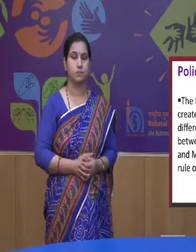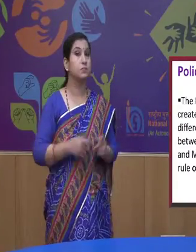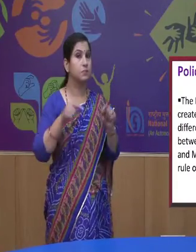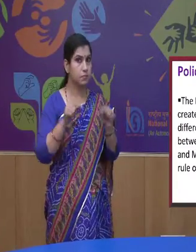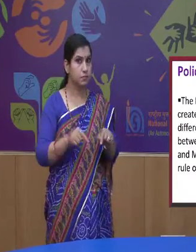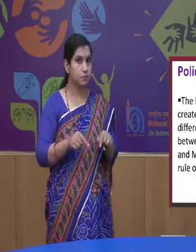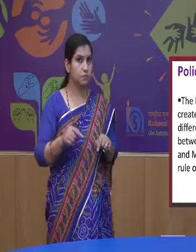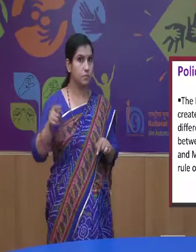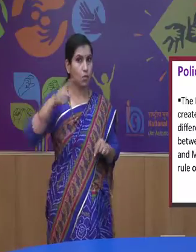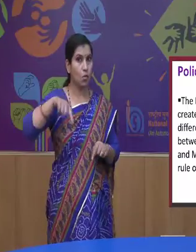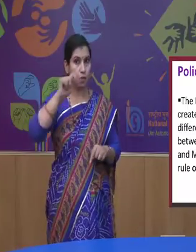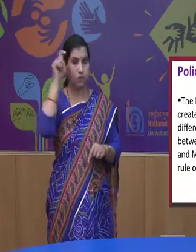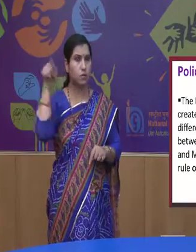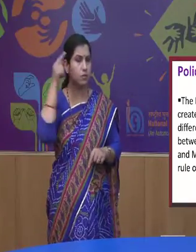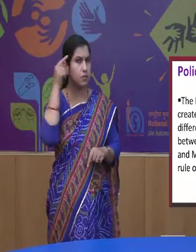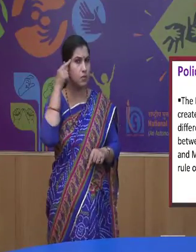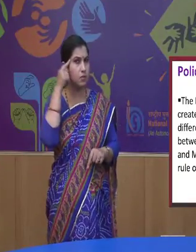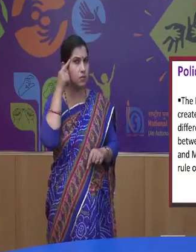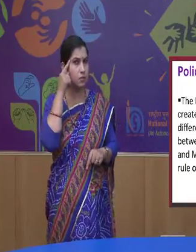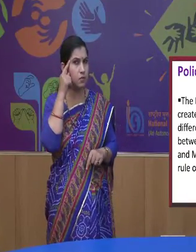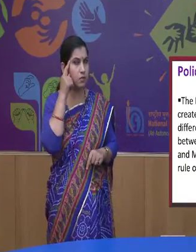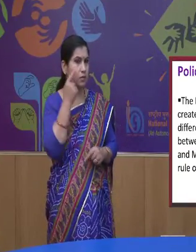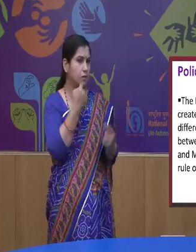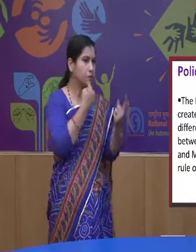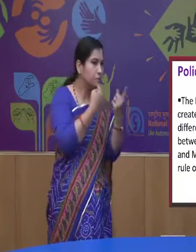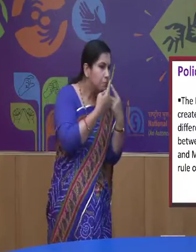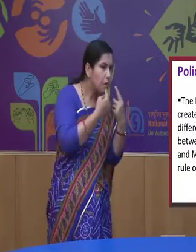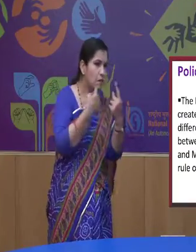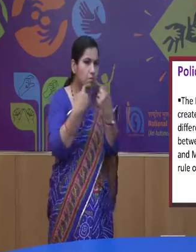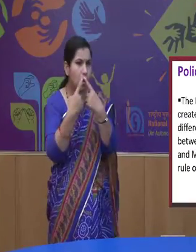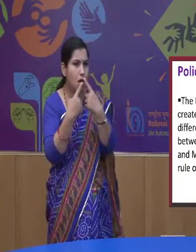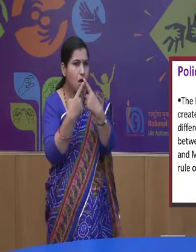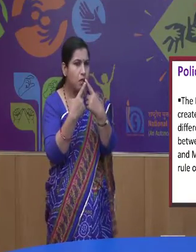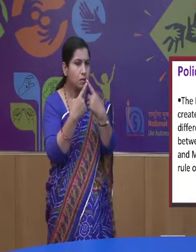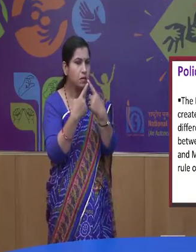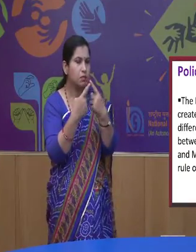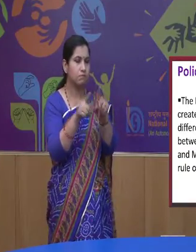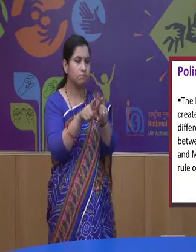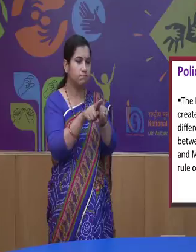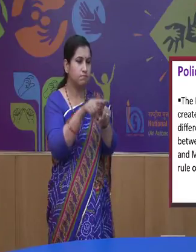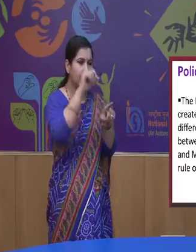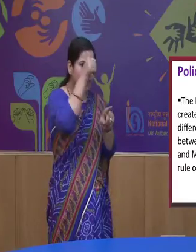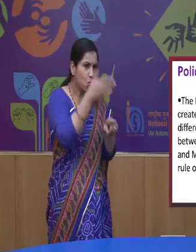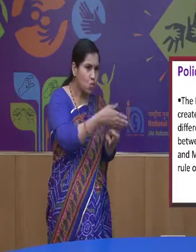Hence, they decided to create difference between Hindu and Muslim